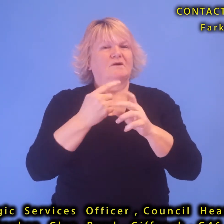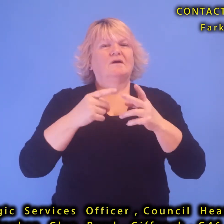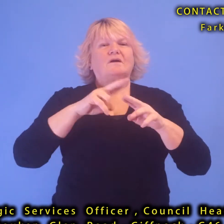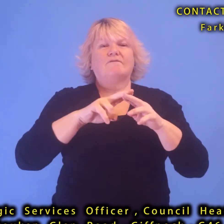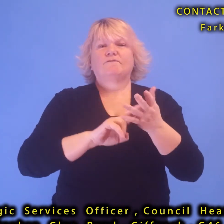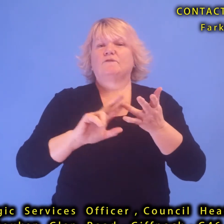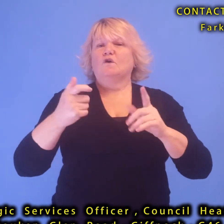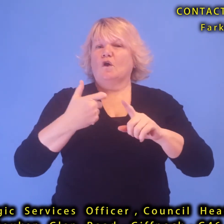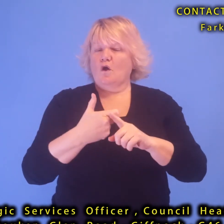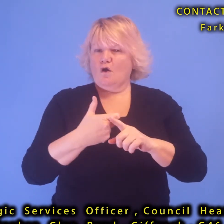Giffnock,